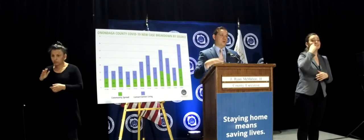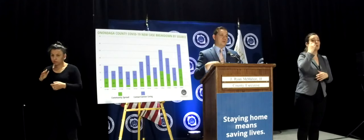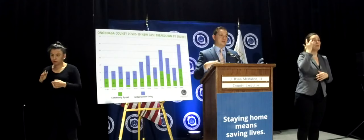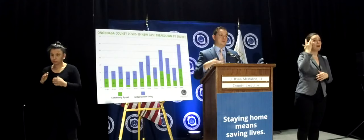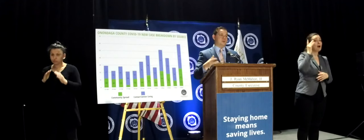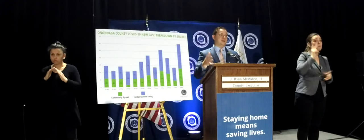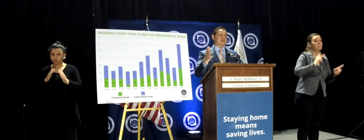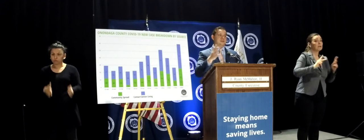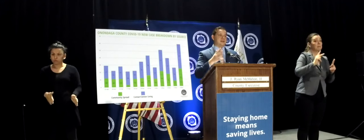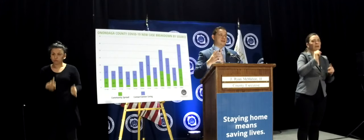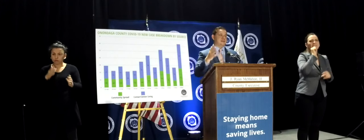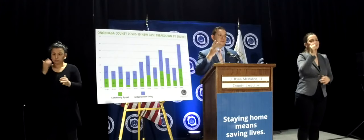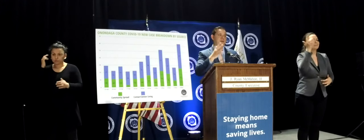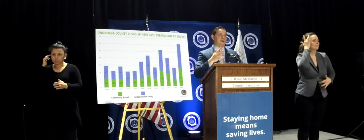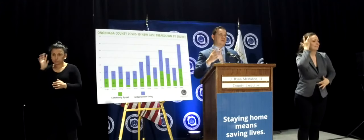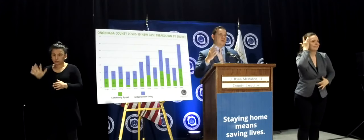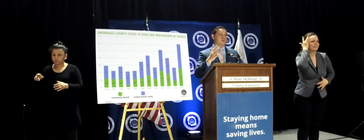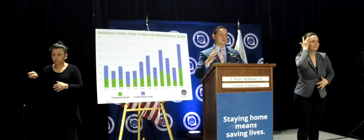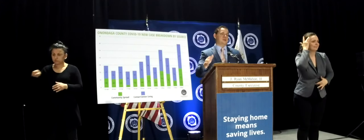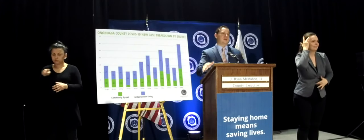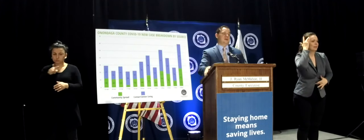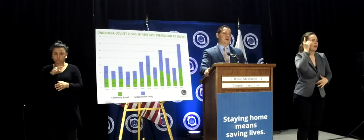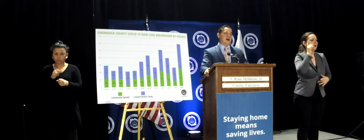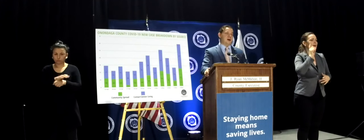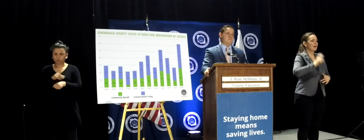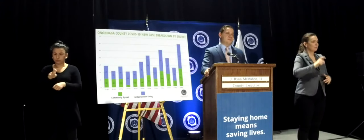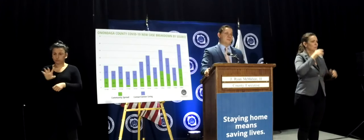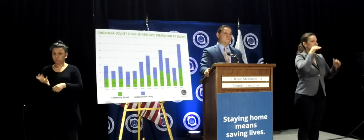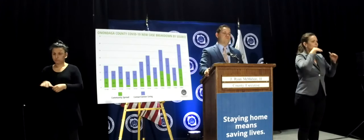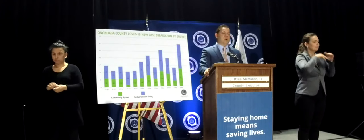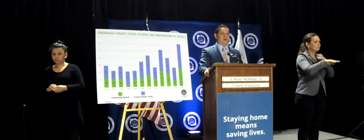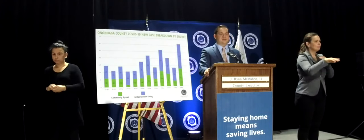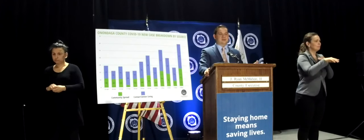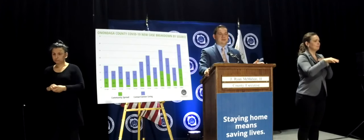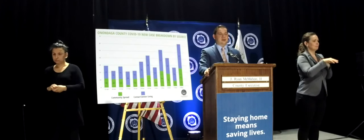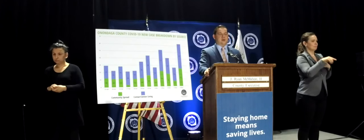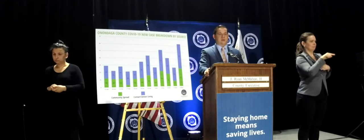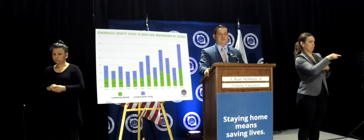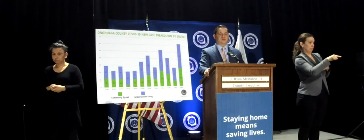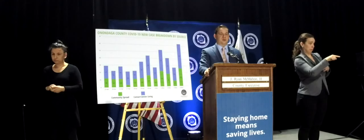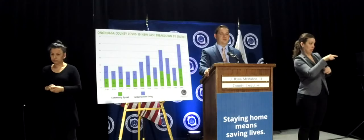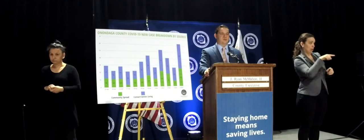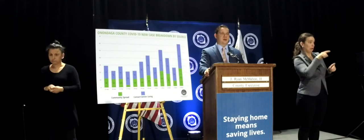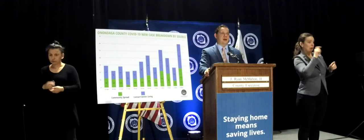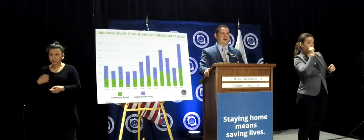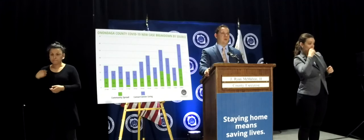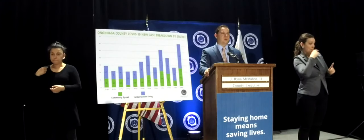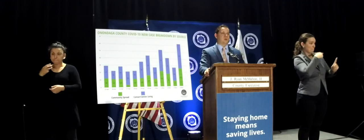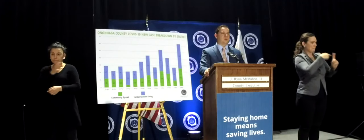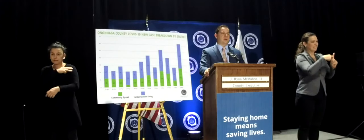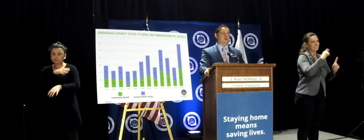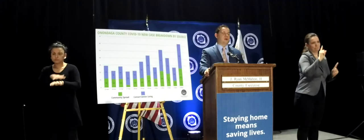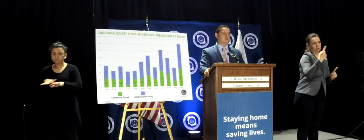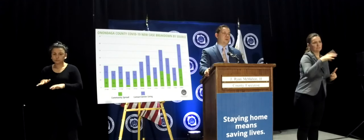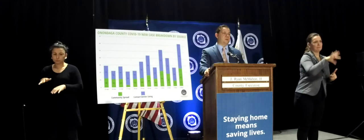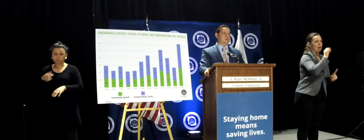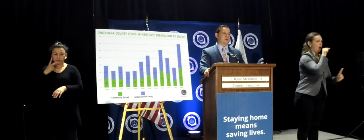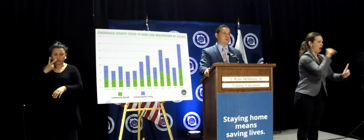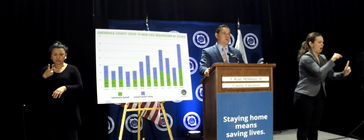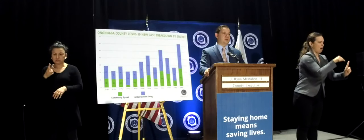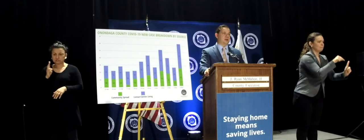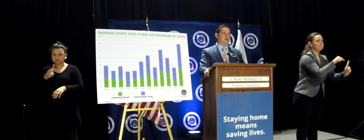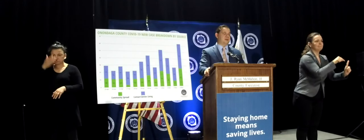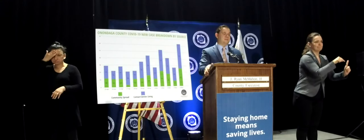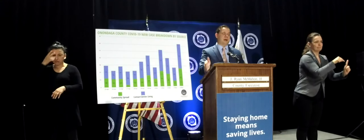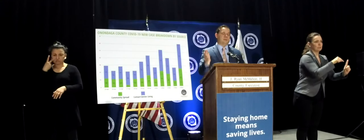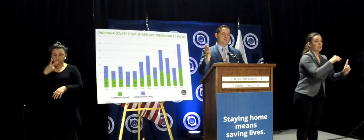had COVID, so we're getting these asymptomatic folks. But yeah, we have the tracers. Right now, we have 140 people that will